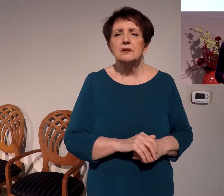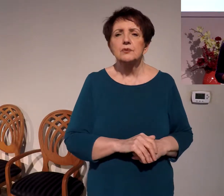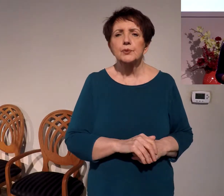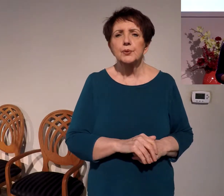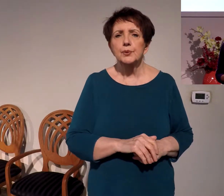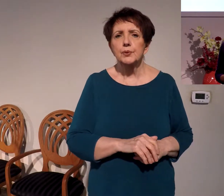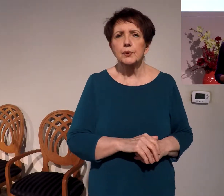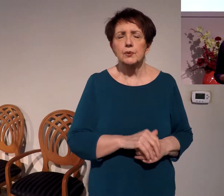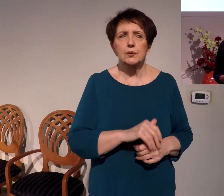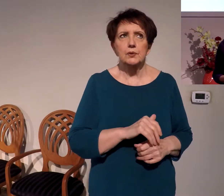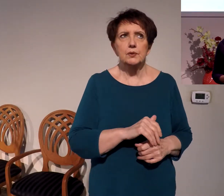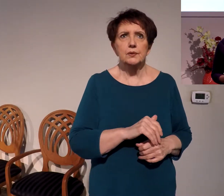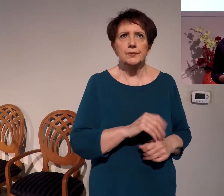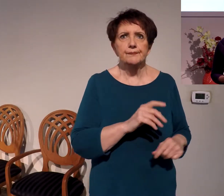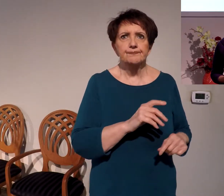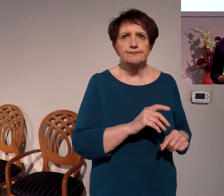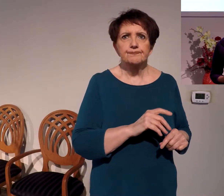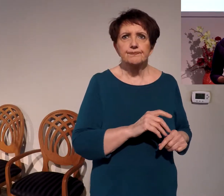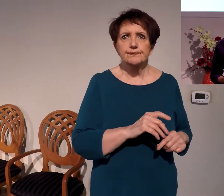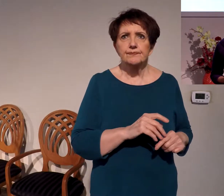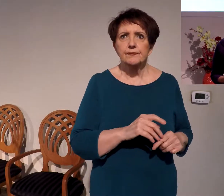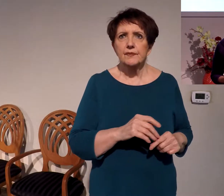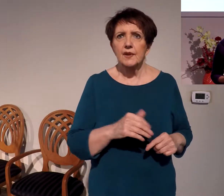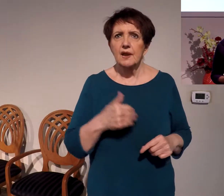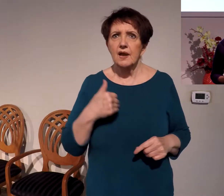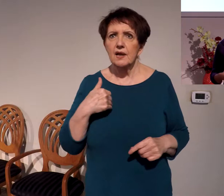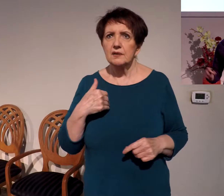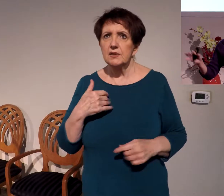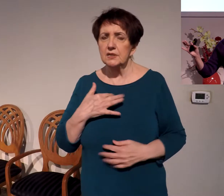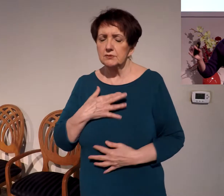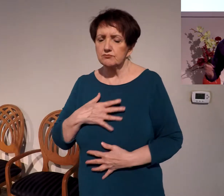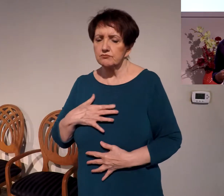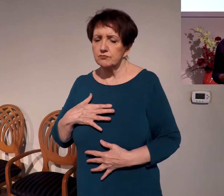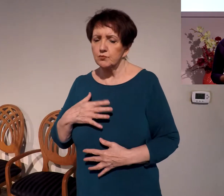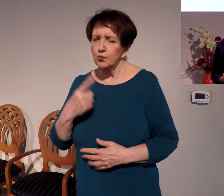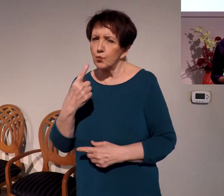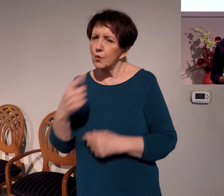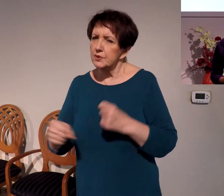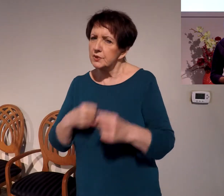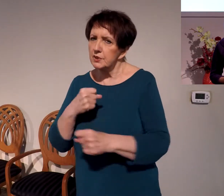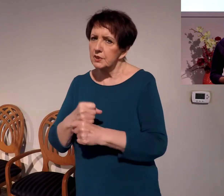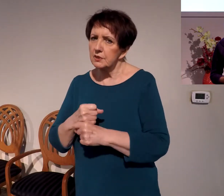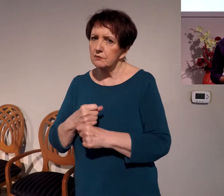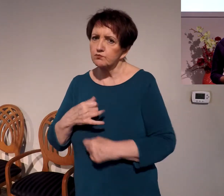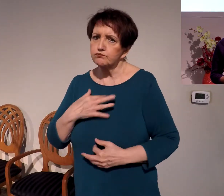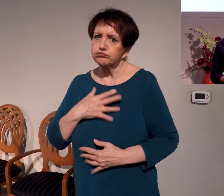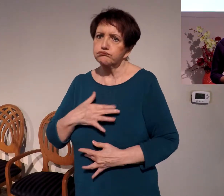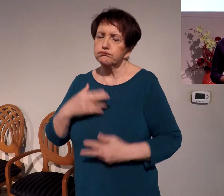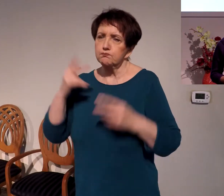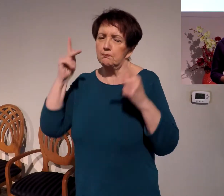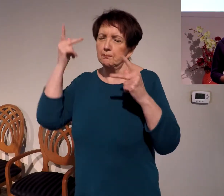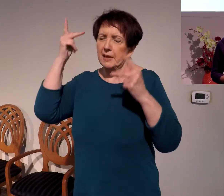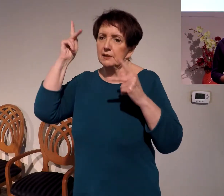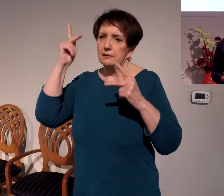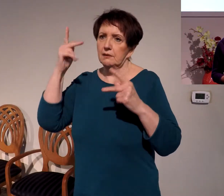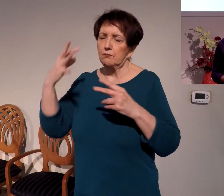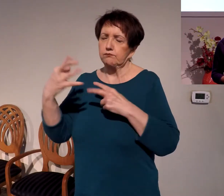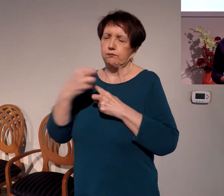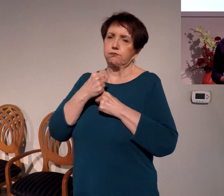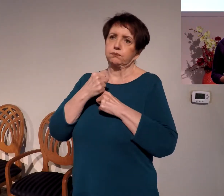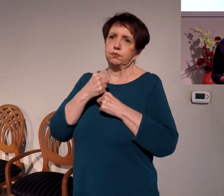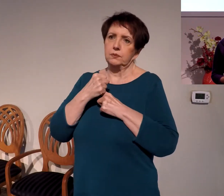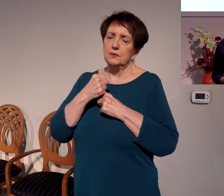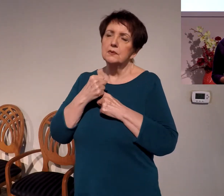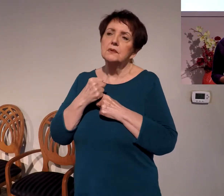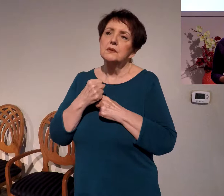not being able to breathe, I had a whole year of dealing with panic attacks. Night after